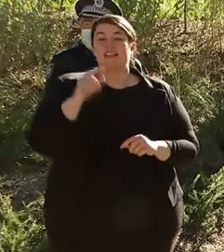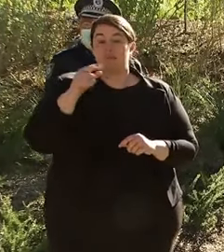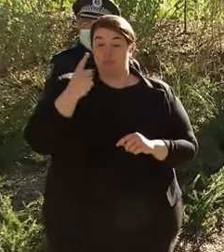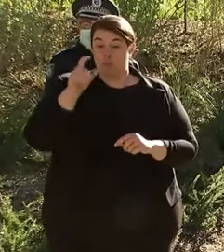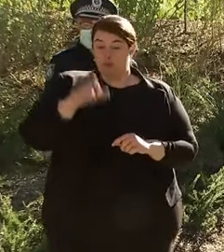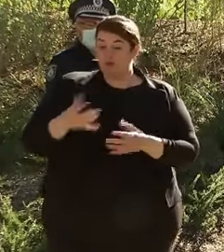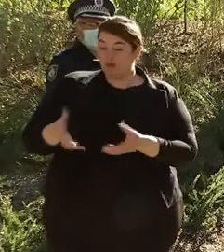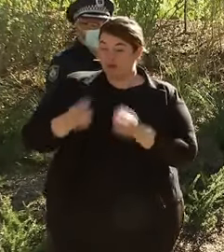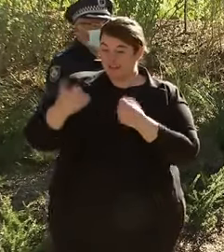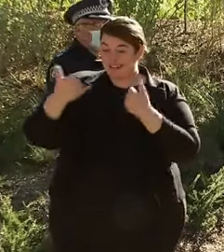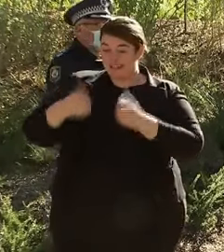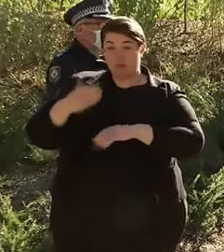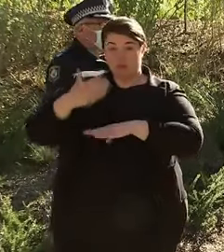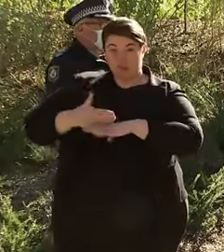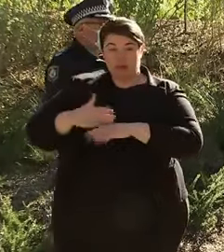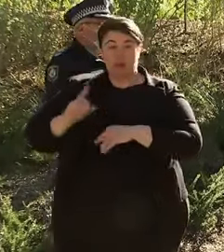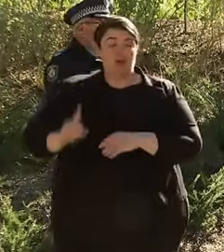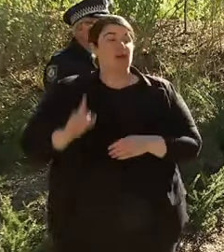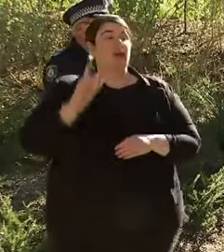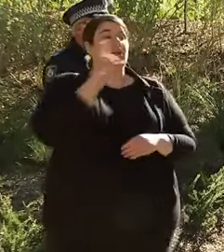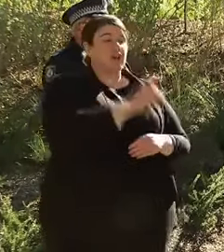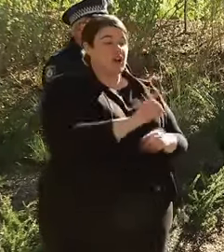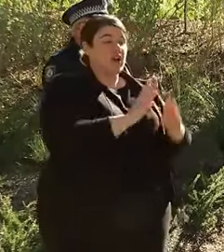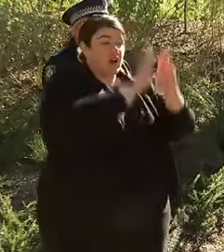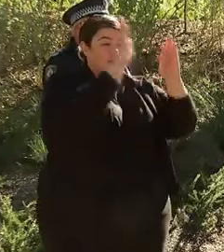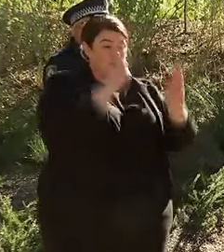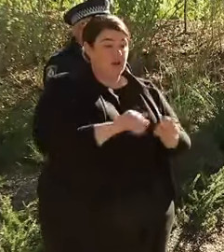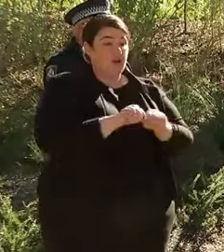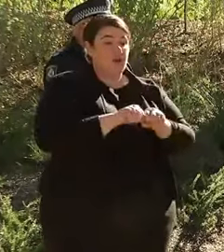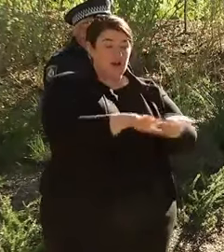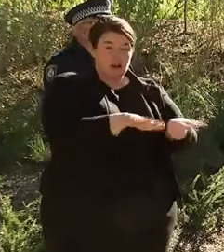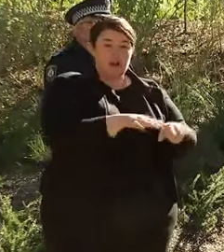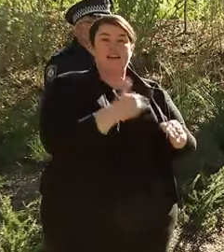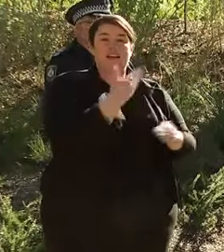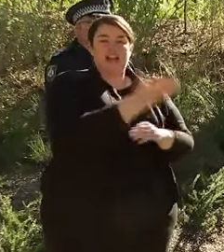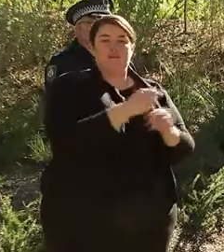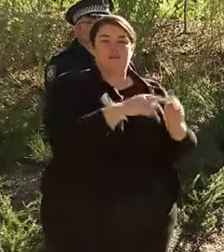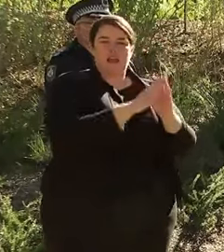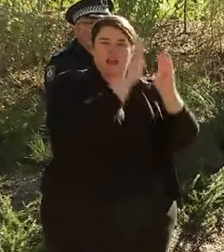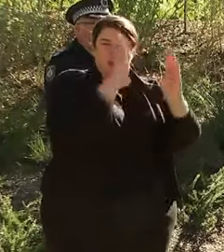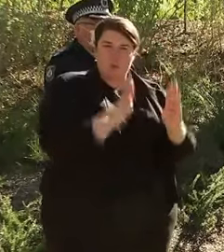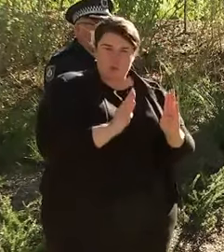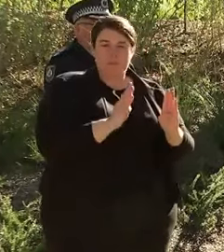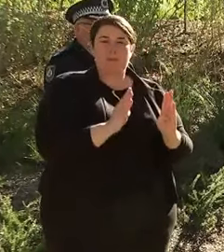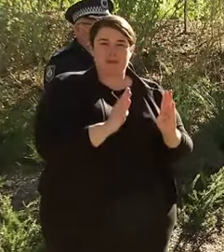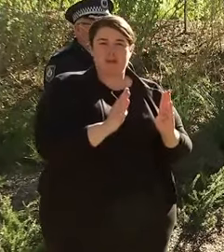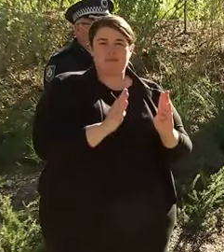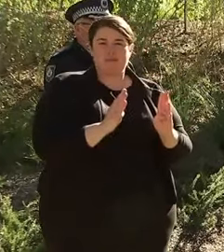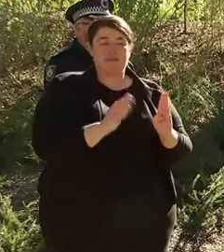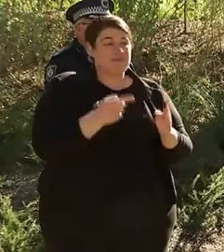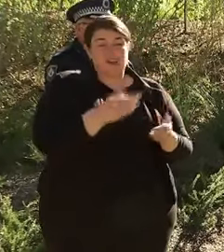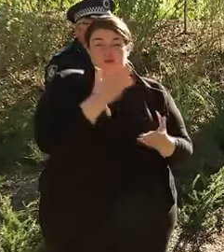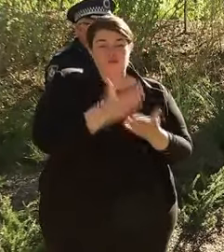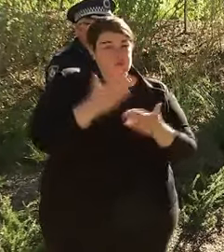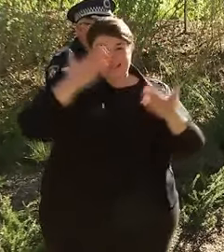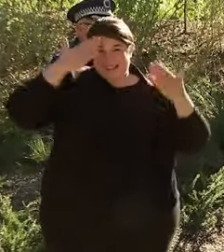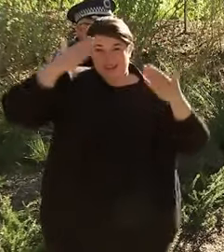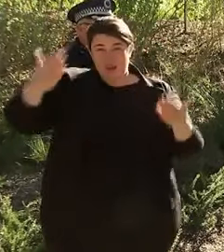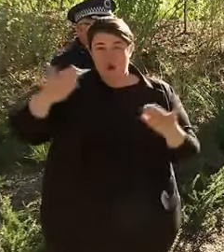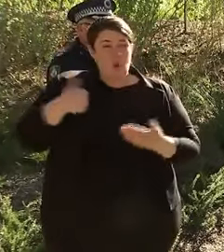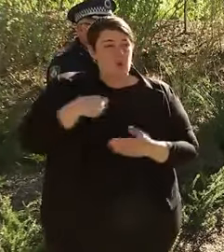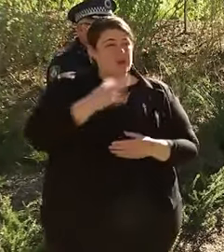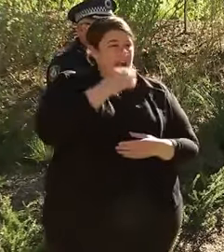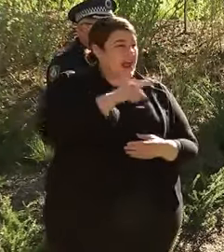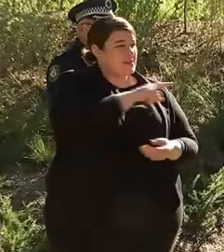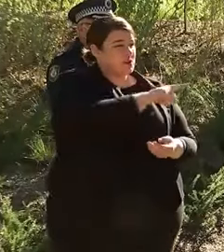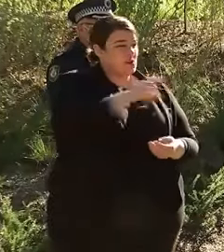household contact or a close contact of someone who works at Great Ocean Foods. That person unknowingly, and so I just ask the media, this is